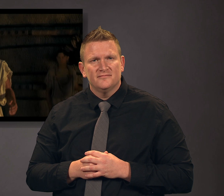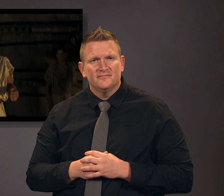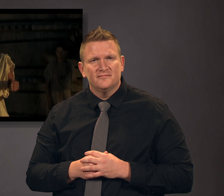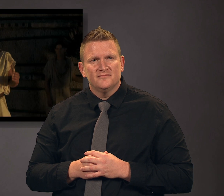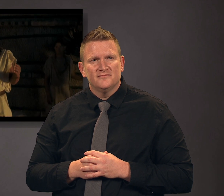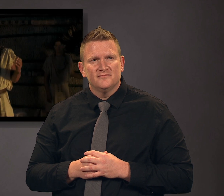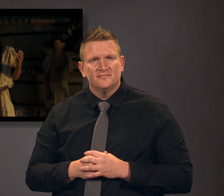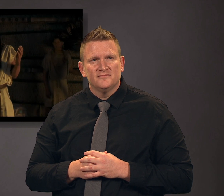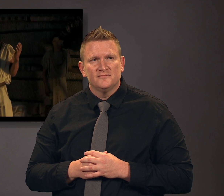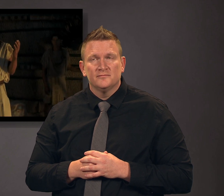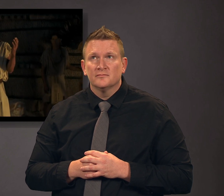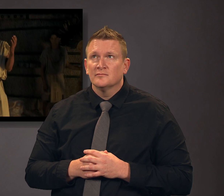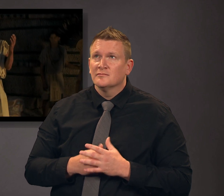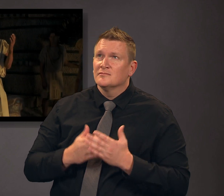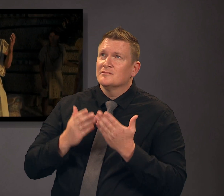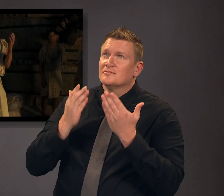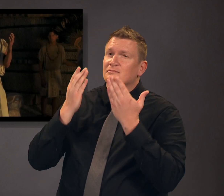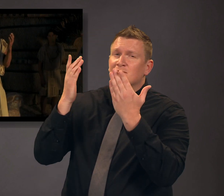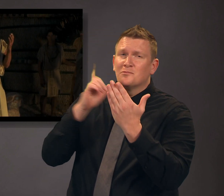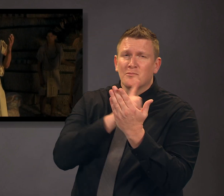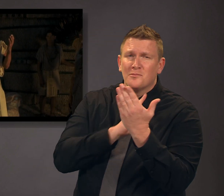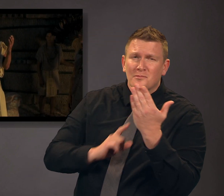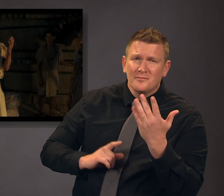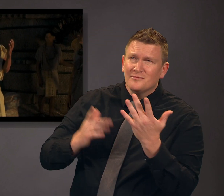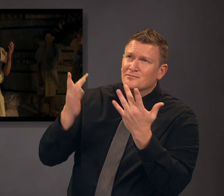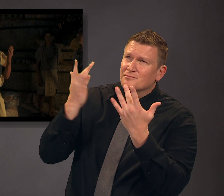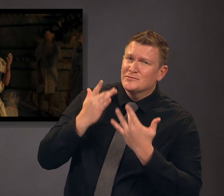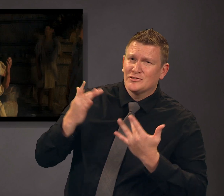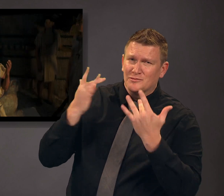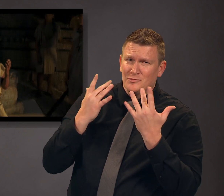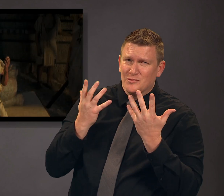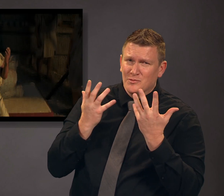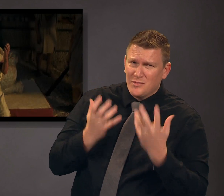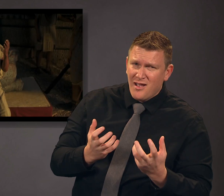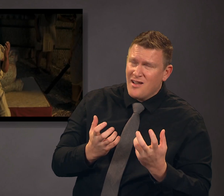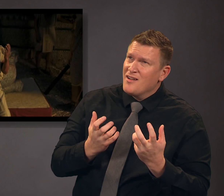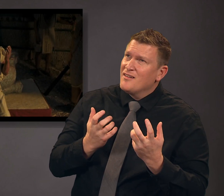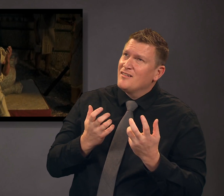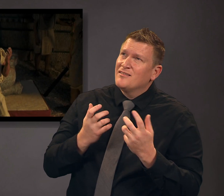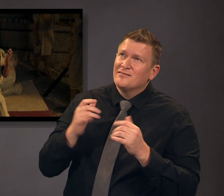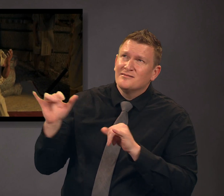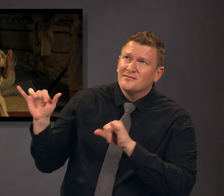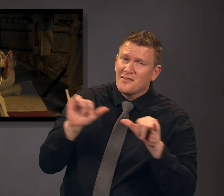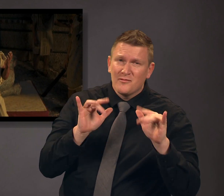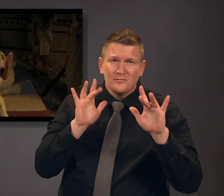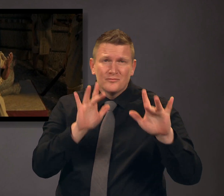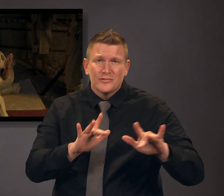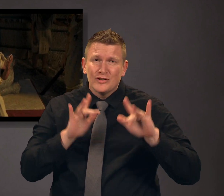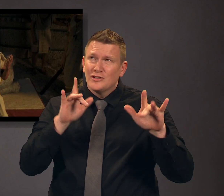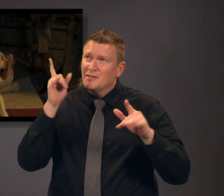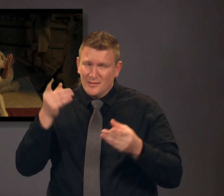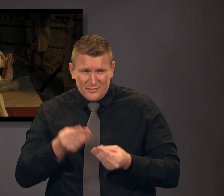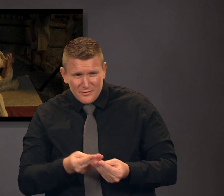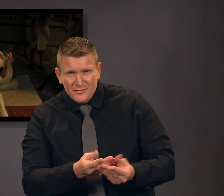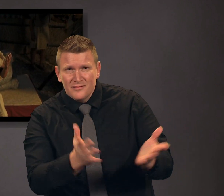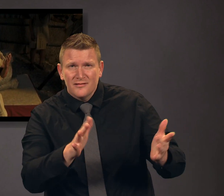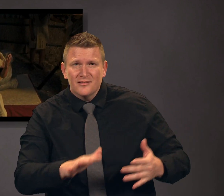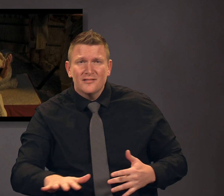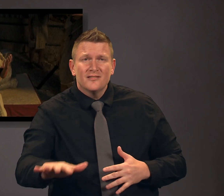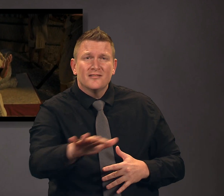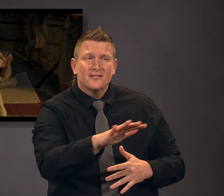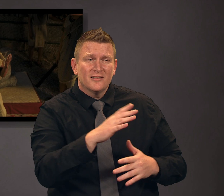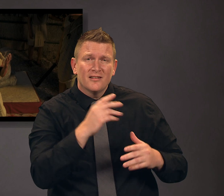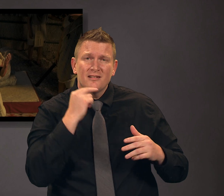O Lord, have mercy. according to thy abundant